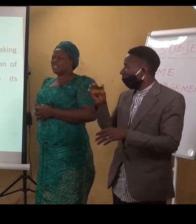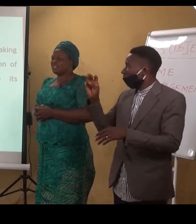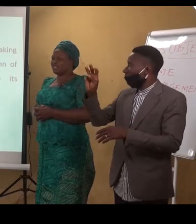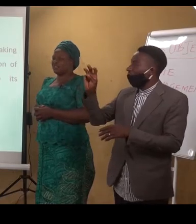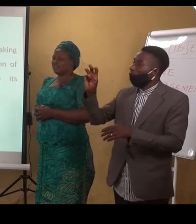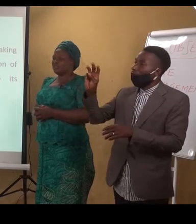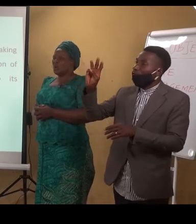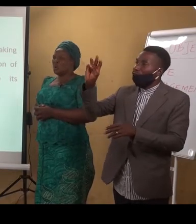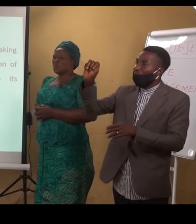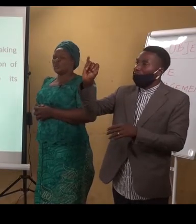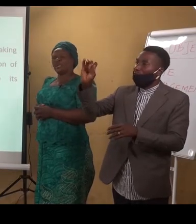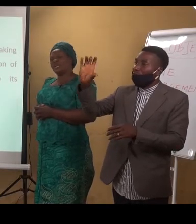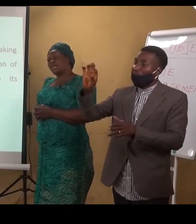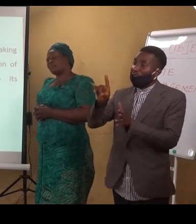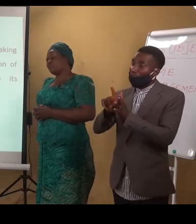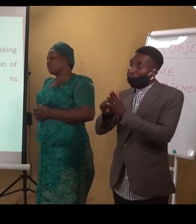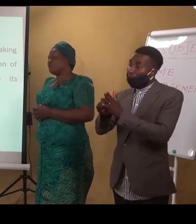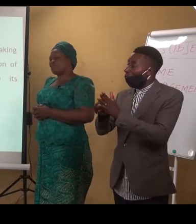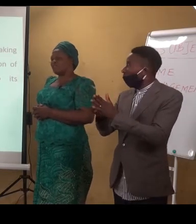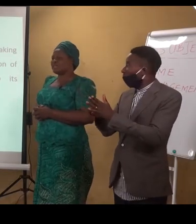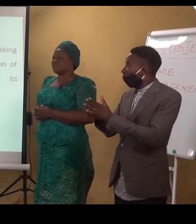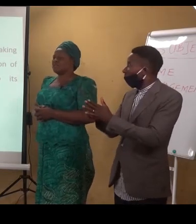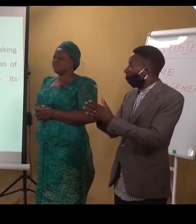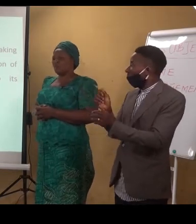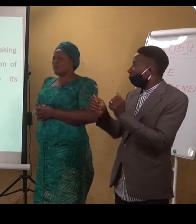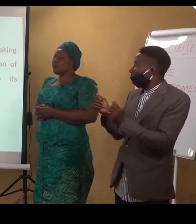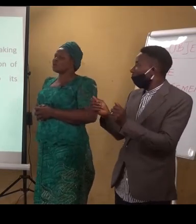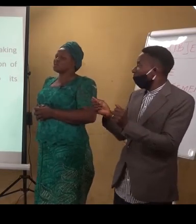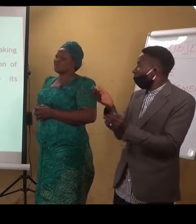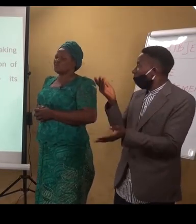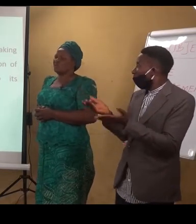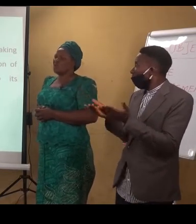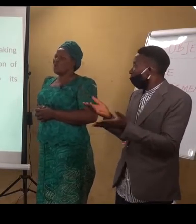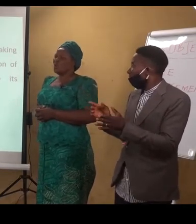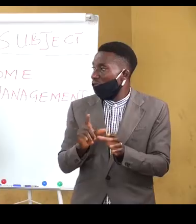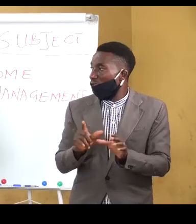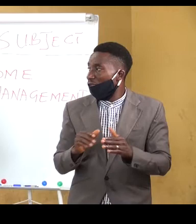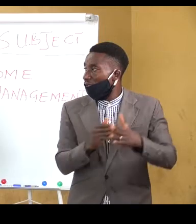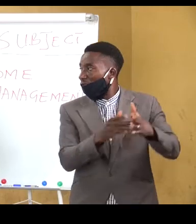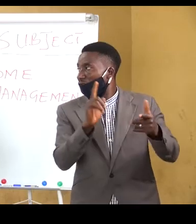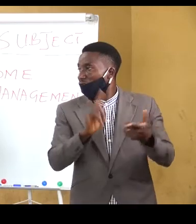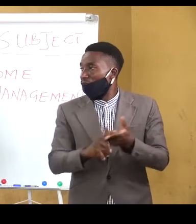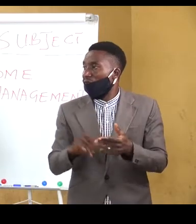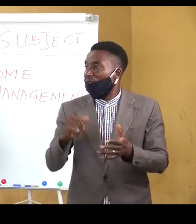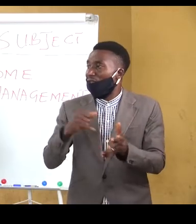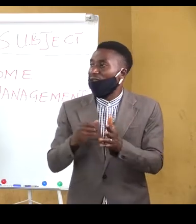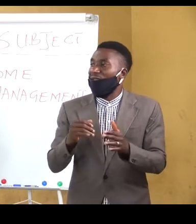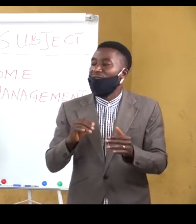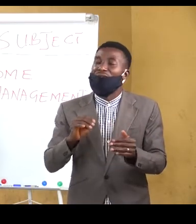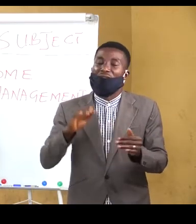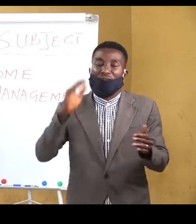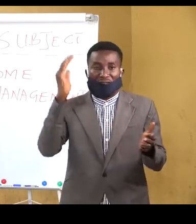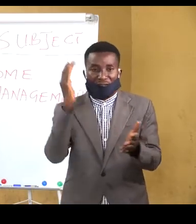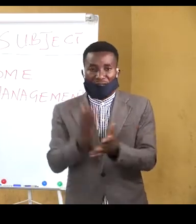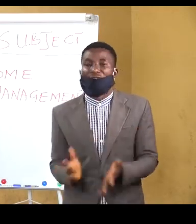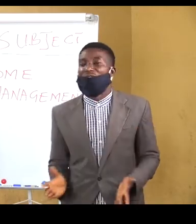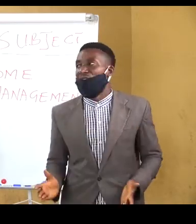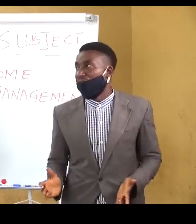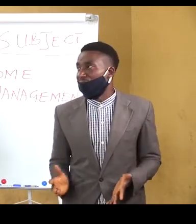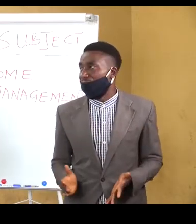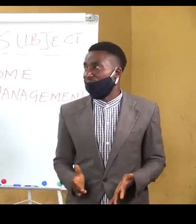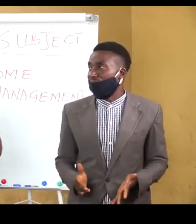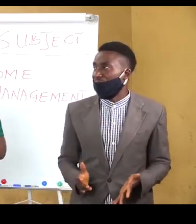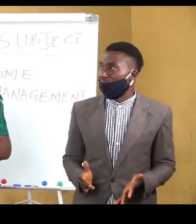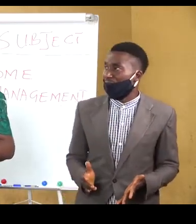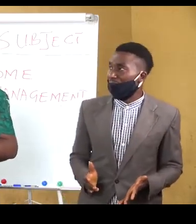Undesirable changes, which will render that food unfit for human consumption, which will make that food what? To spoil. And that is what?